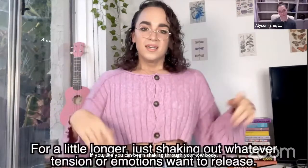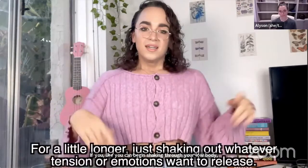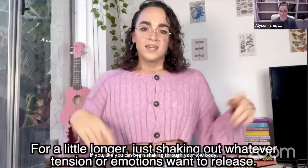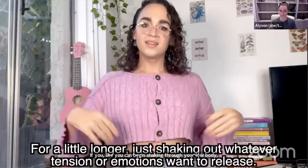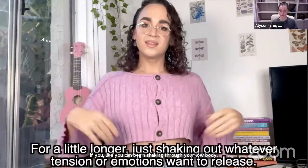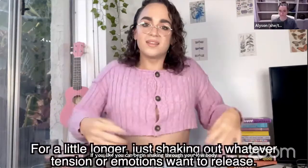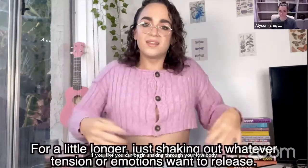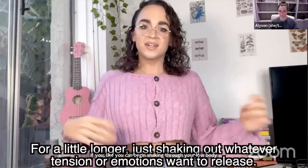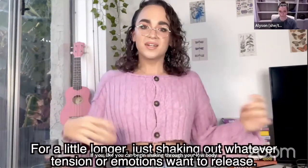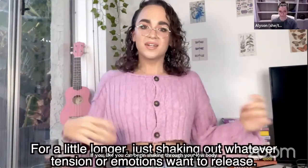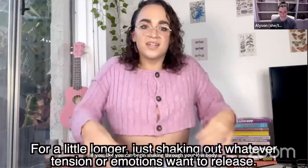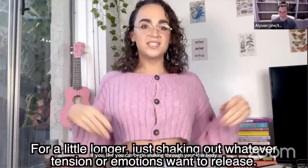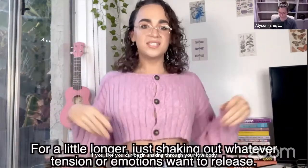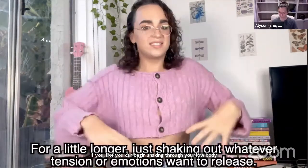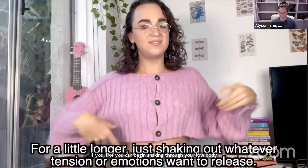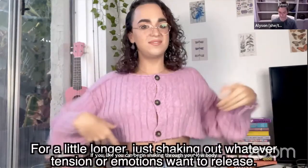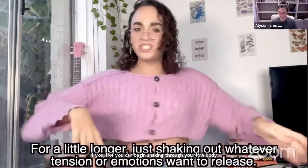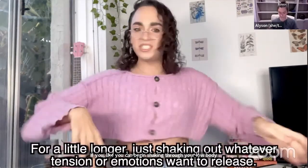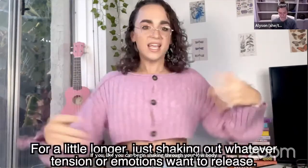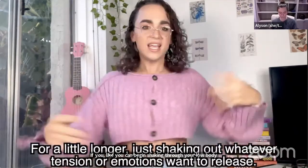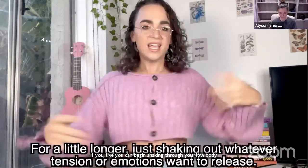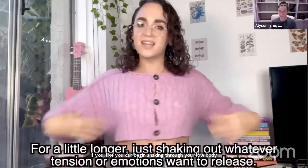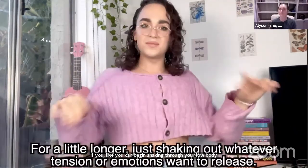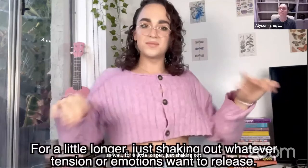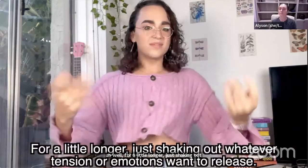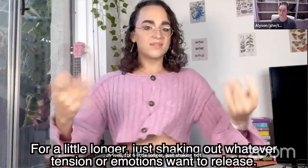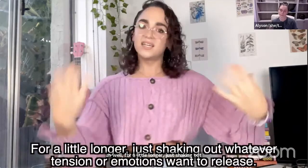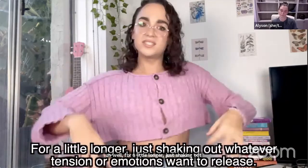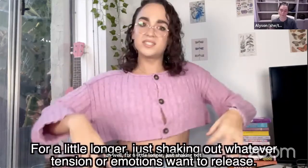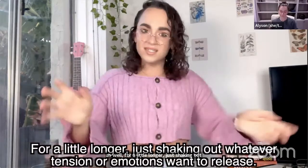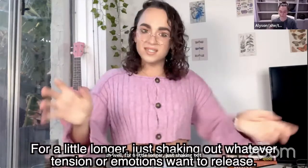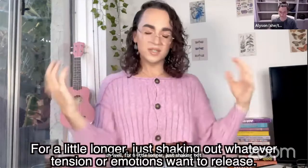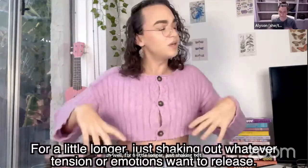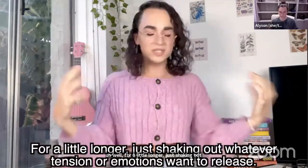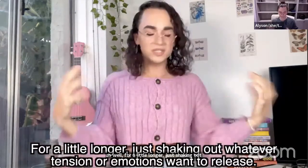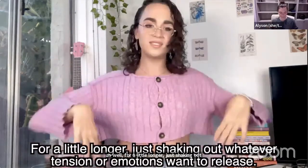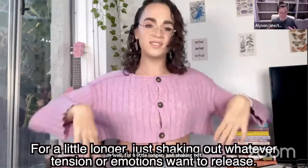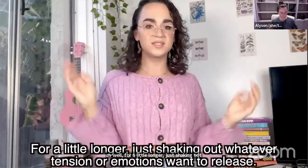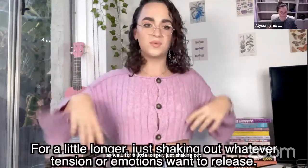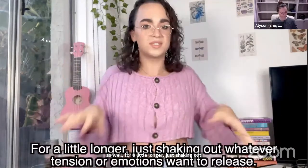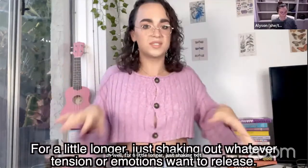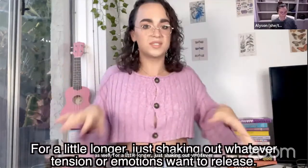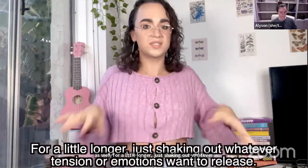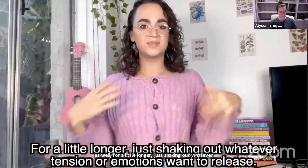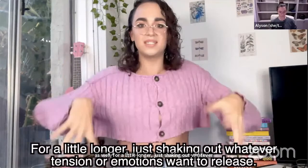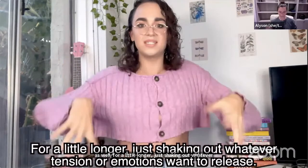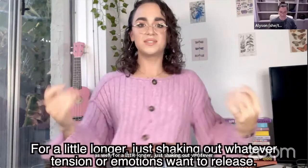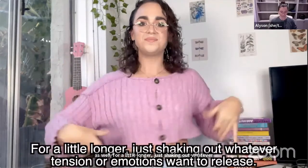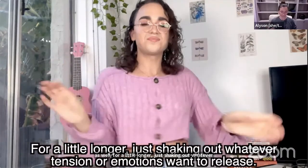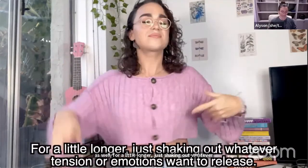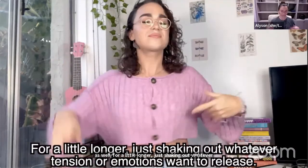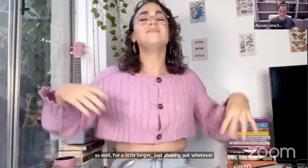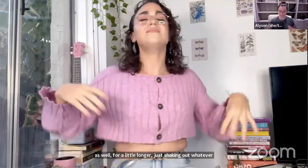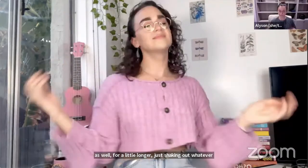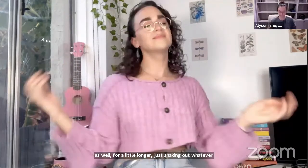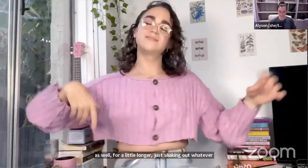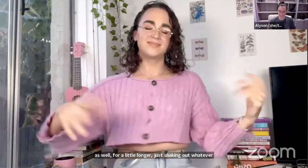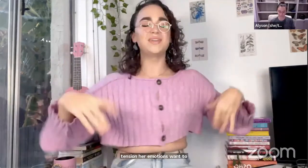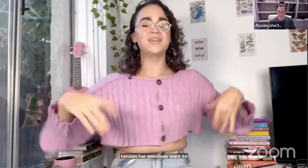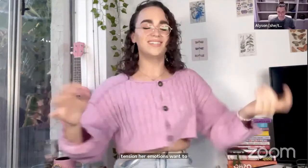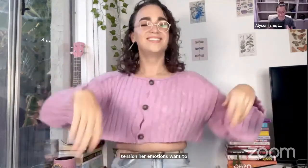For a little longer, just shaking out whatever tension or emotions want to release.